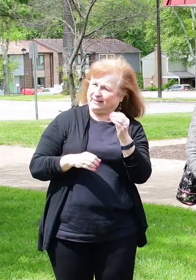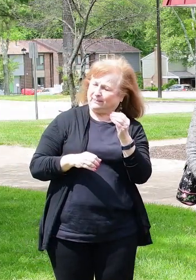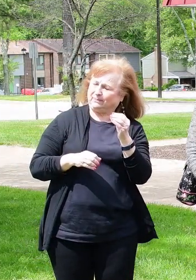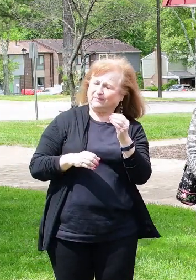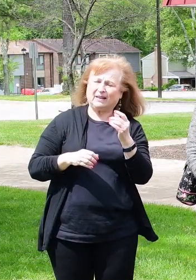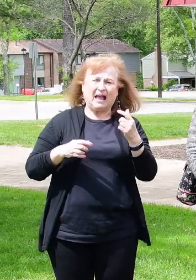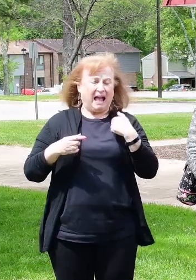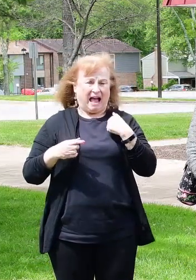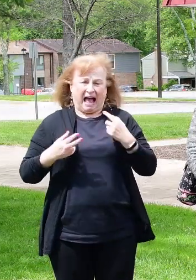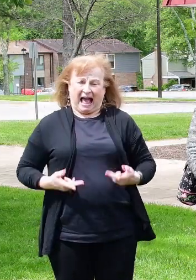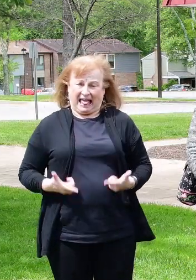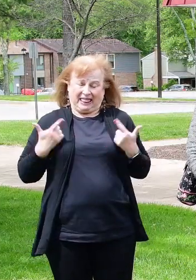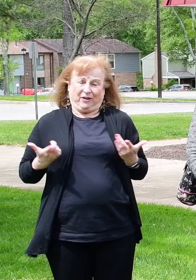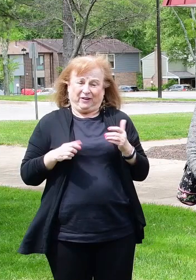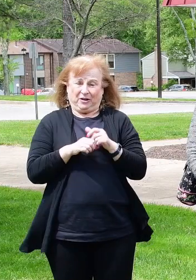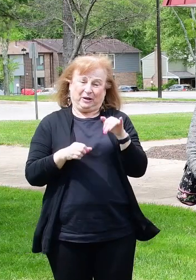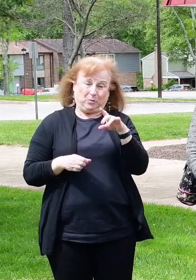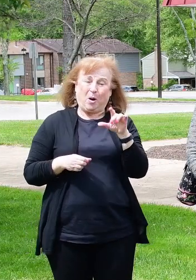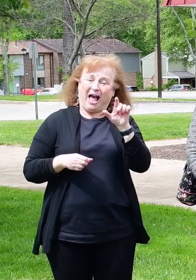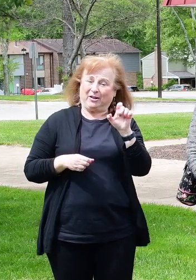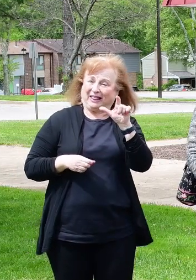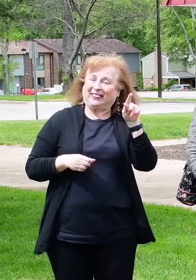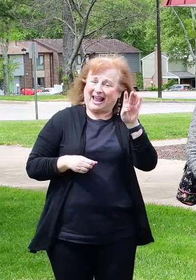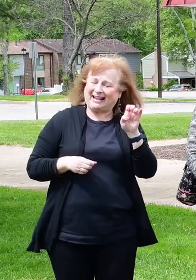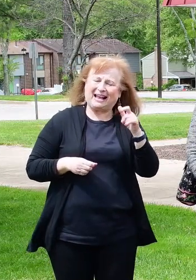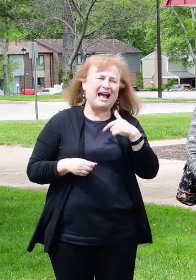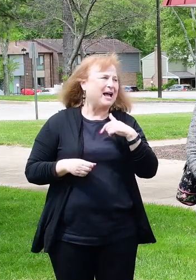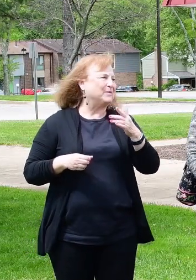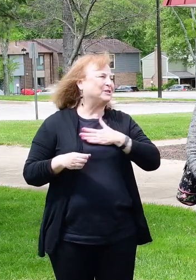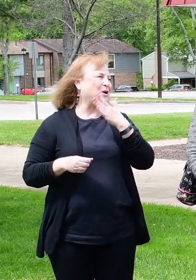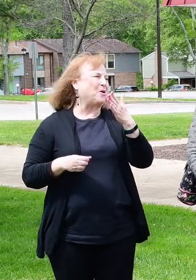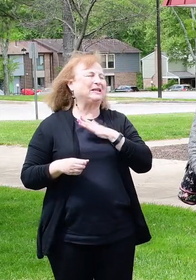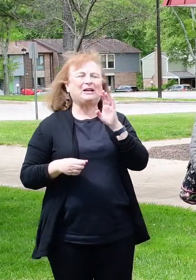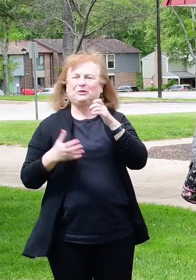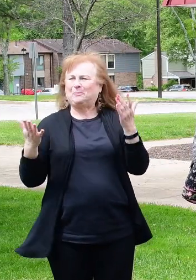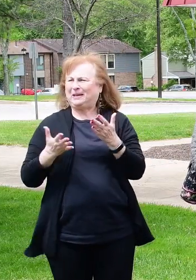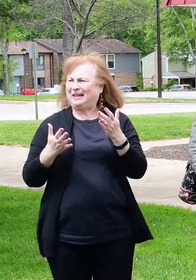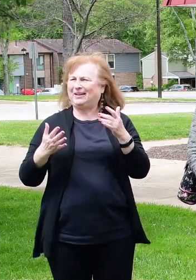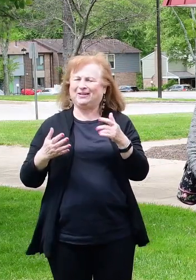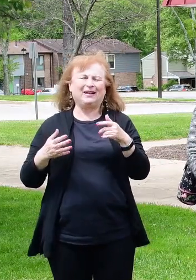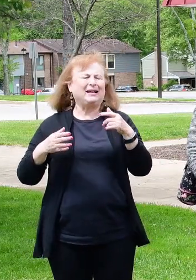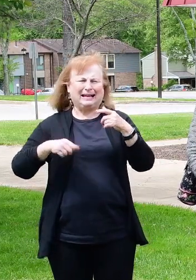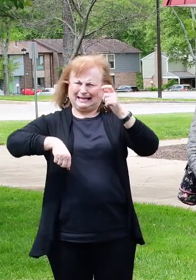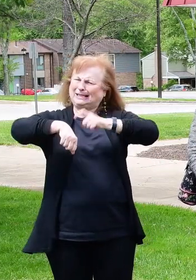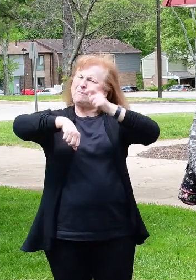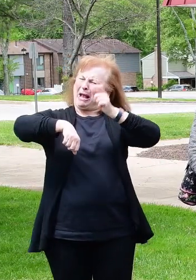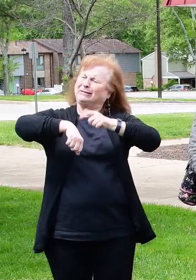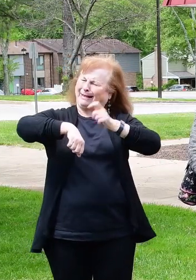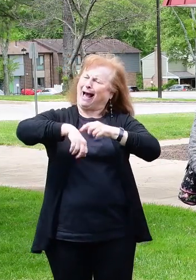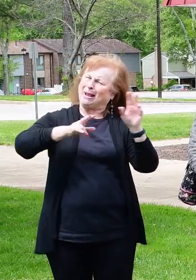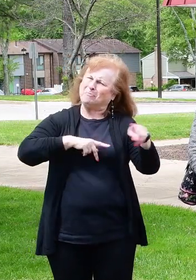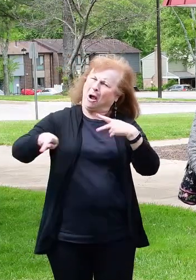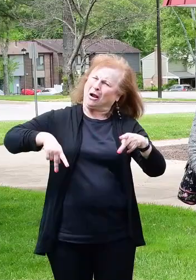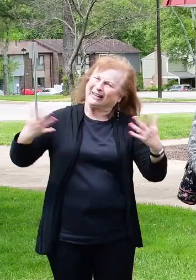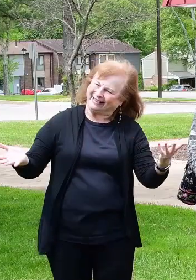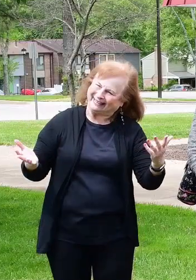And as a resident of Wild Lake, I'm so glad to be here at the It's About Time party.